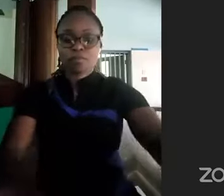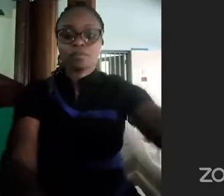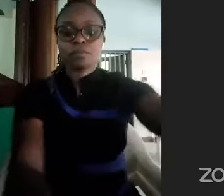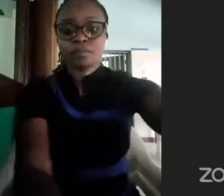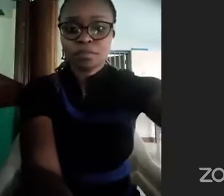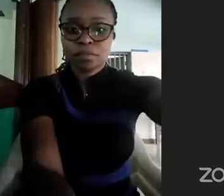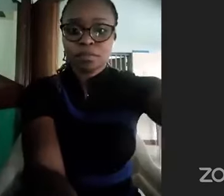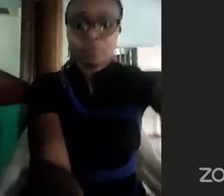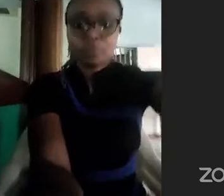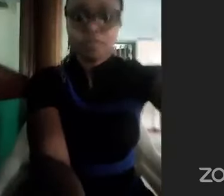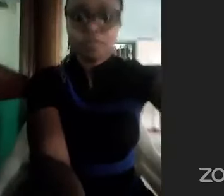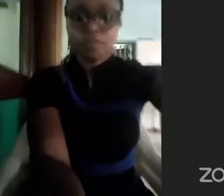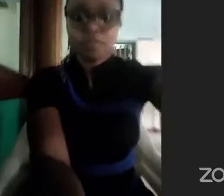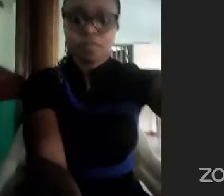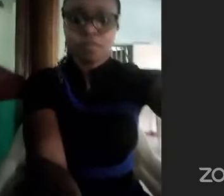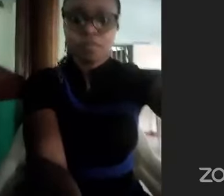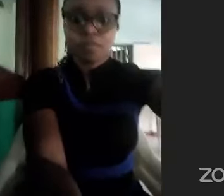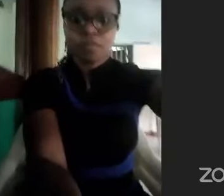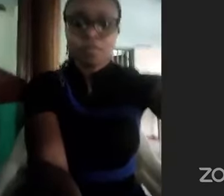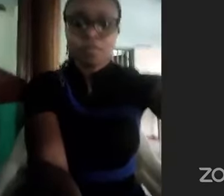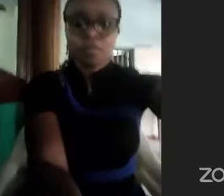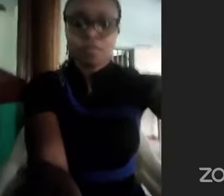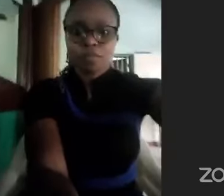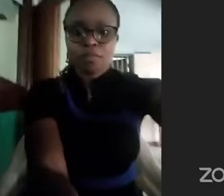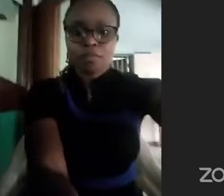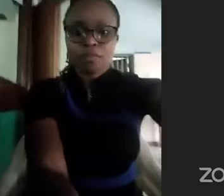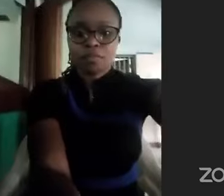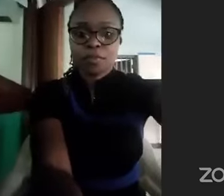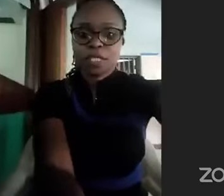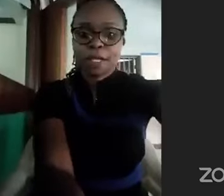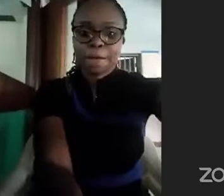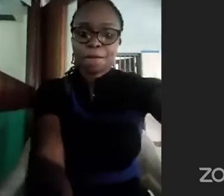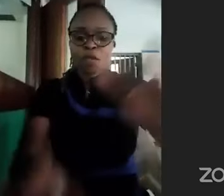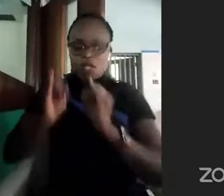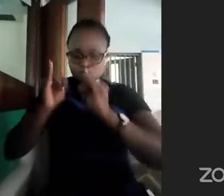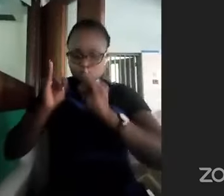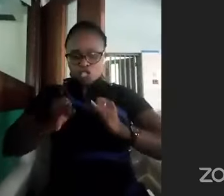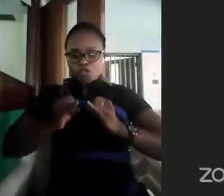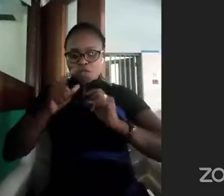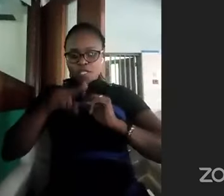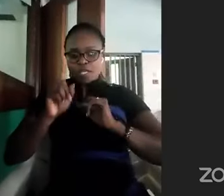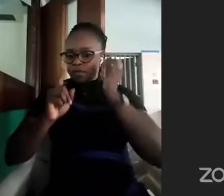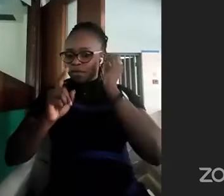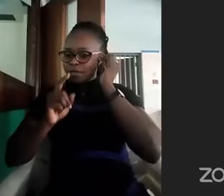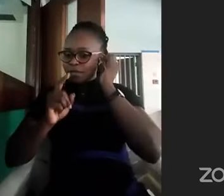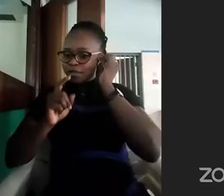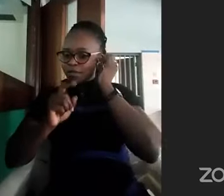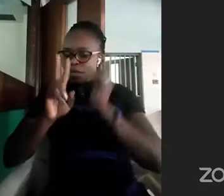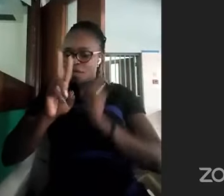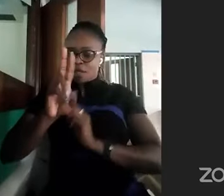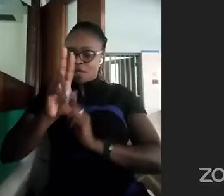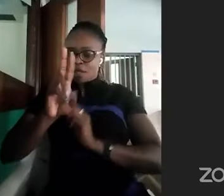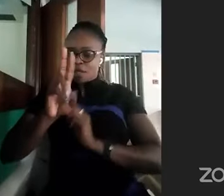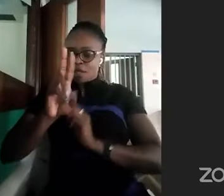Hello, I'm Fada Vera from Kisumu, and I'm a student at Mount Kenya University, taking Bachelor Arts